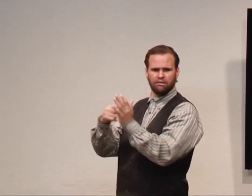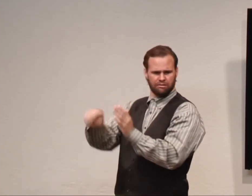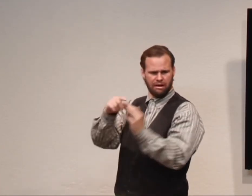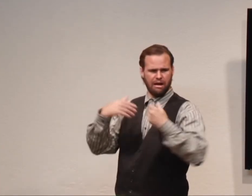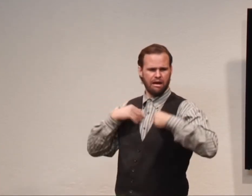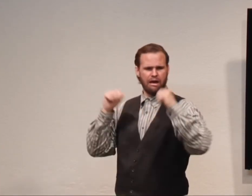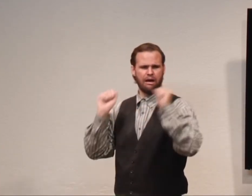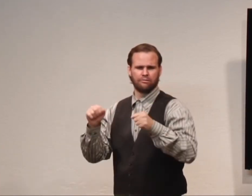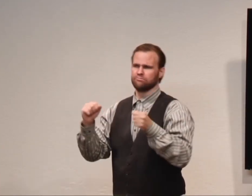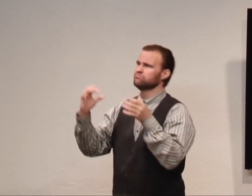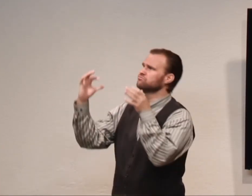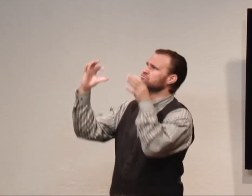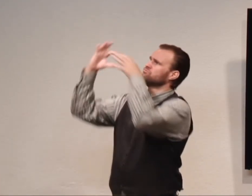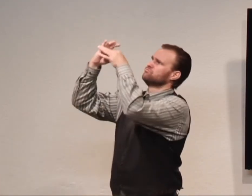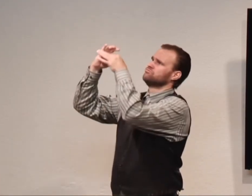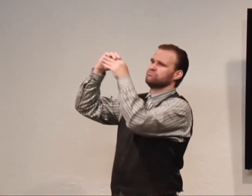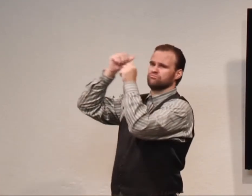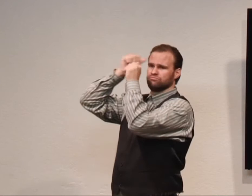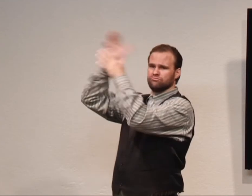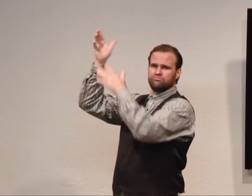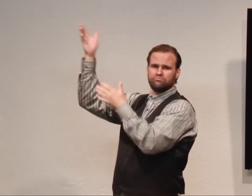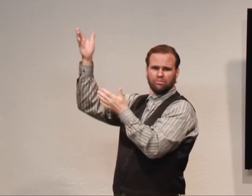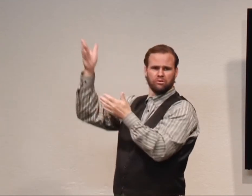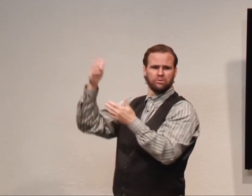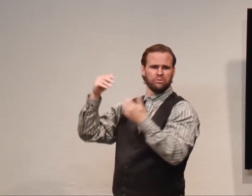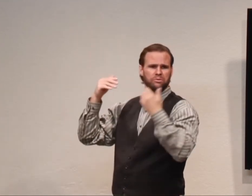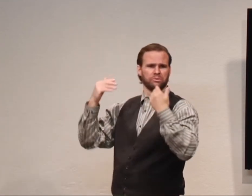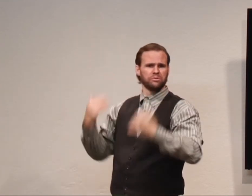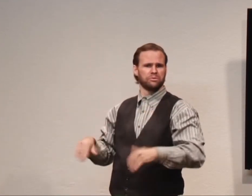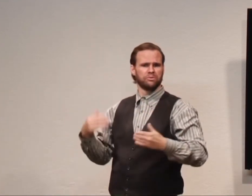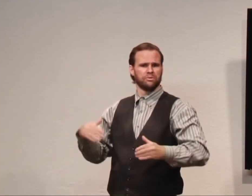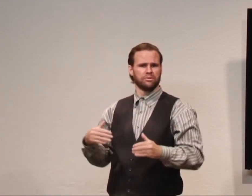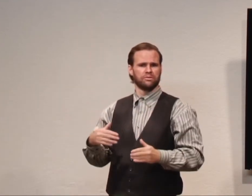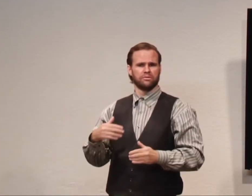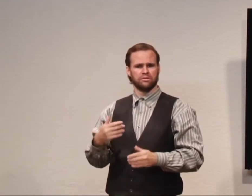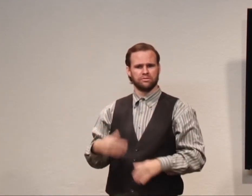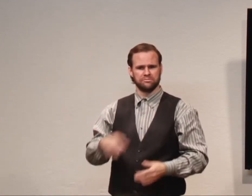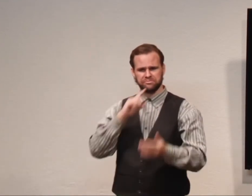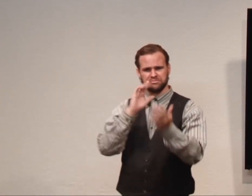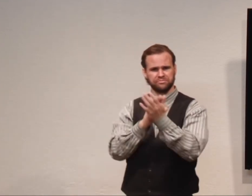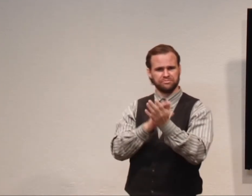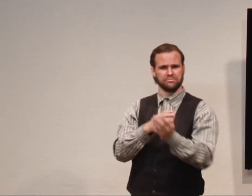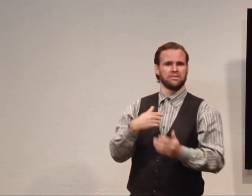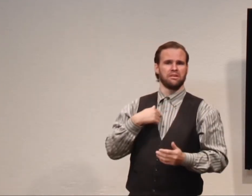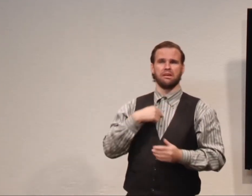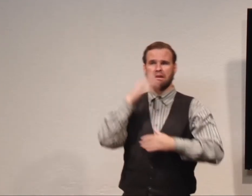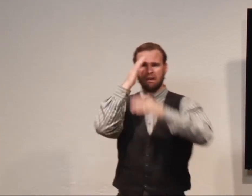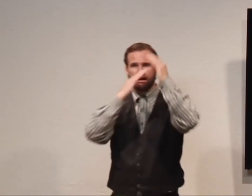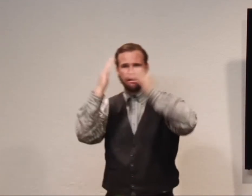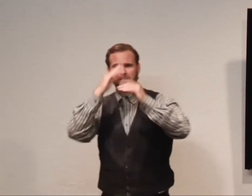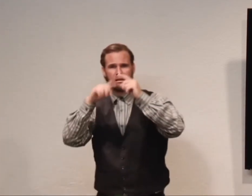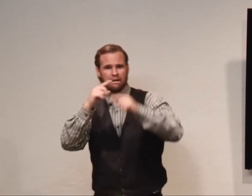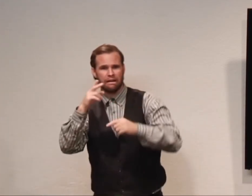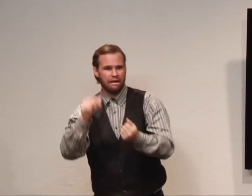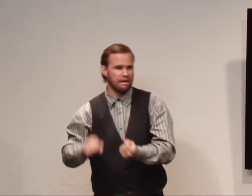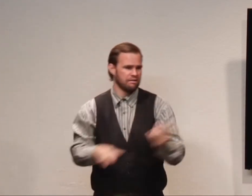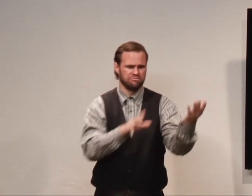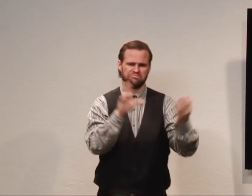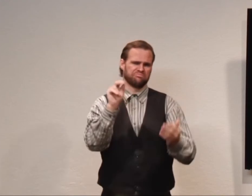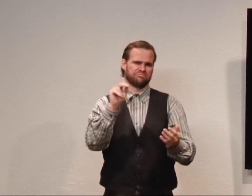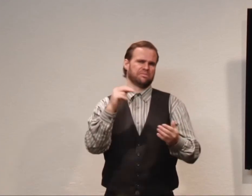that second death, we are in Christ. We have access to God the Father, and we will not experience that second